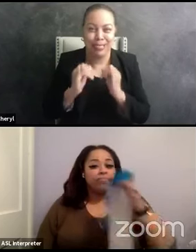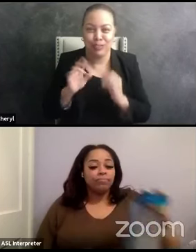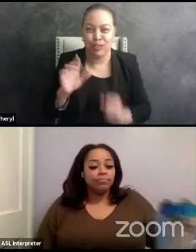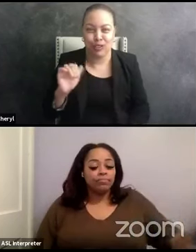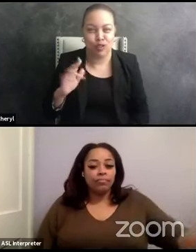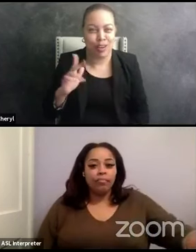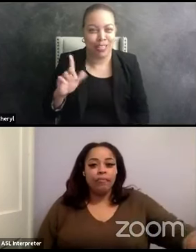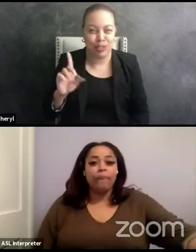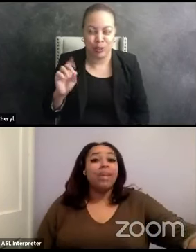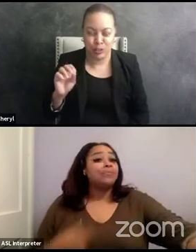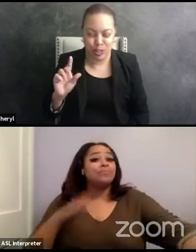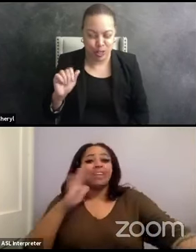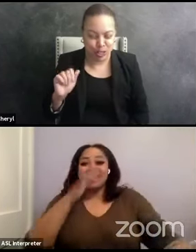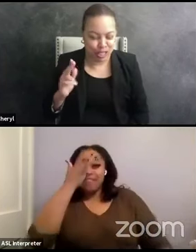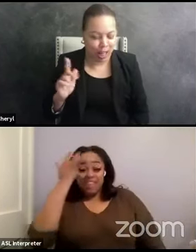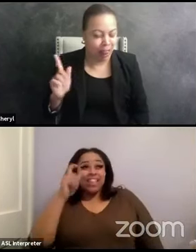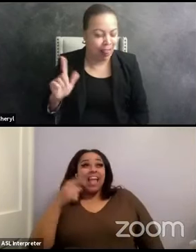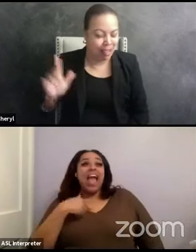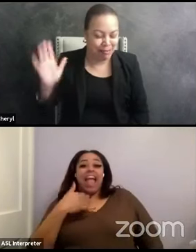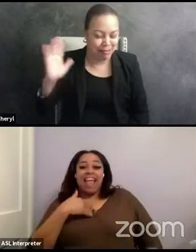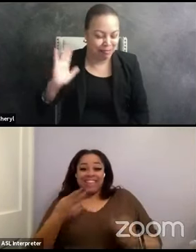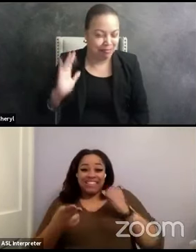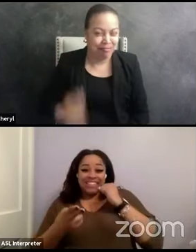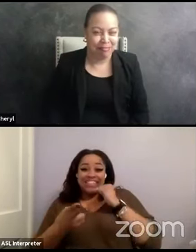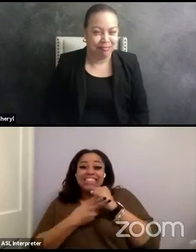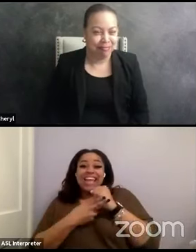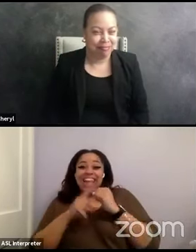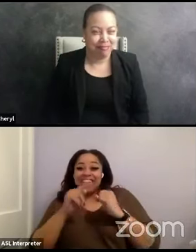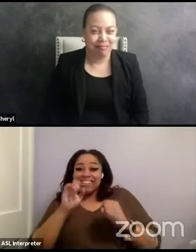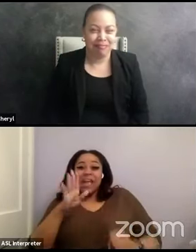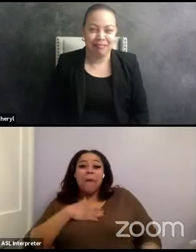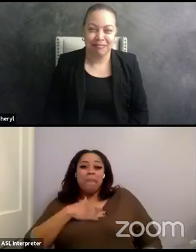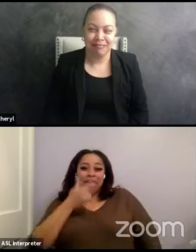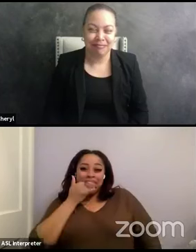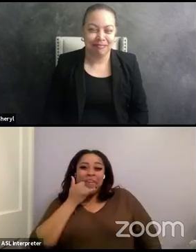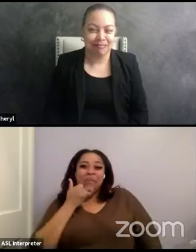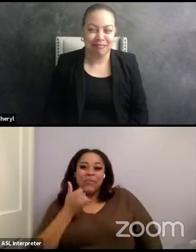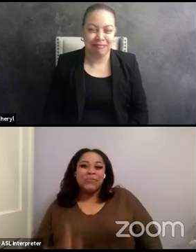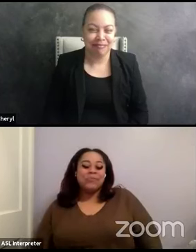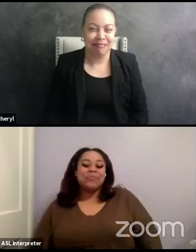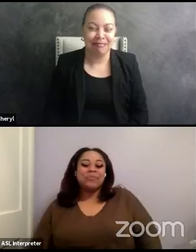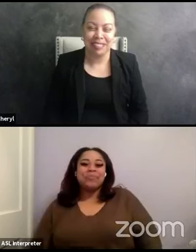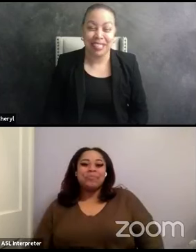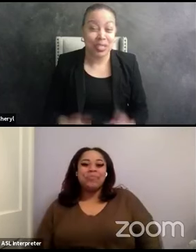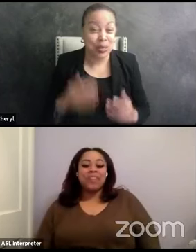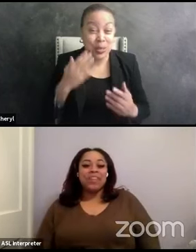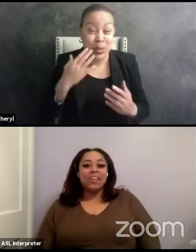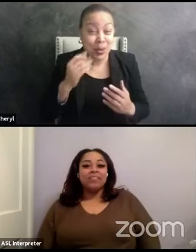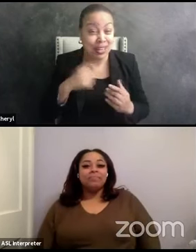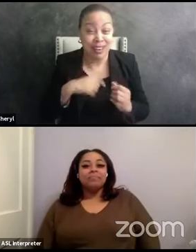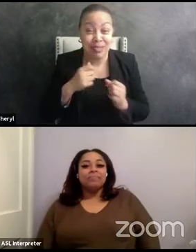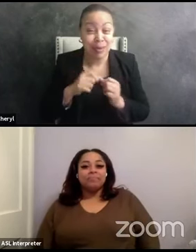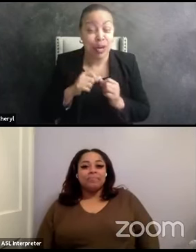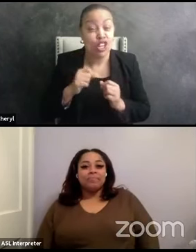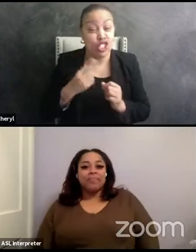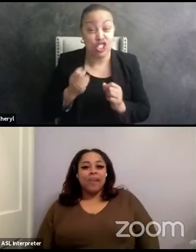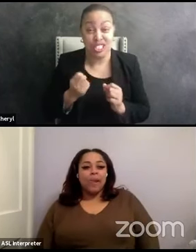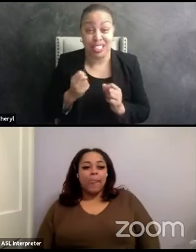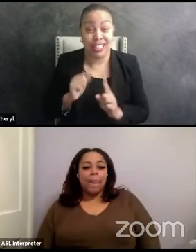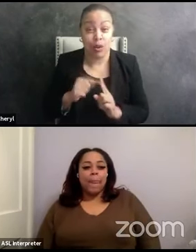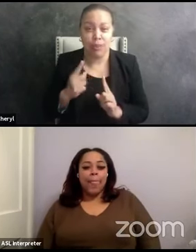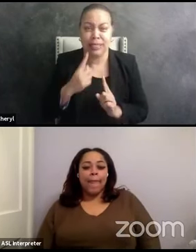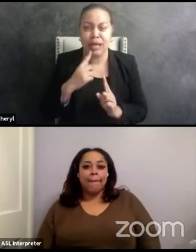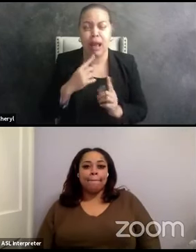ago, I'll never forget that. I have it and saved as a tab on my phone. you know what it reminds me of though is she kept talking about how much